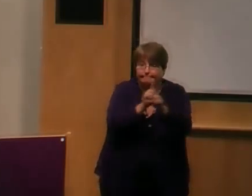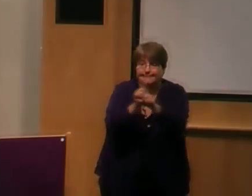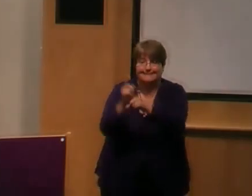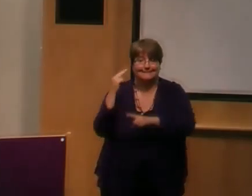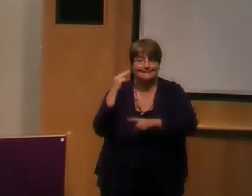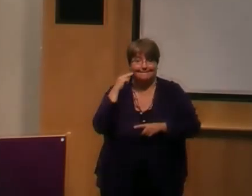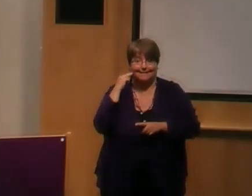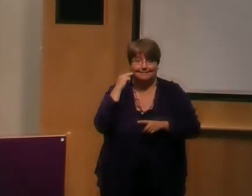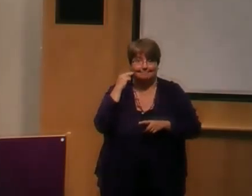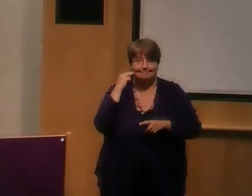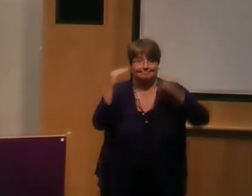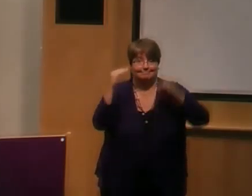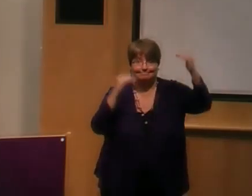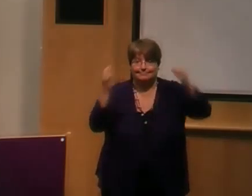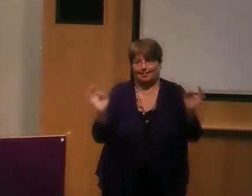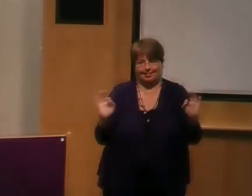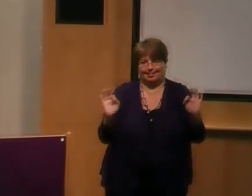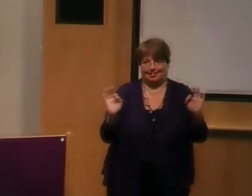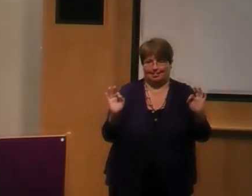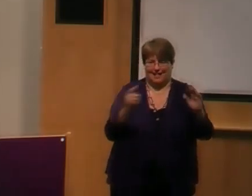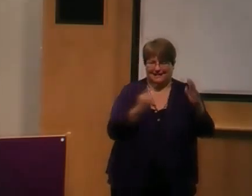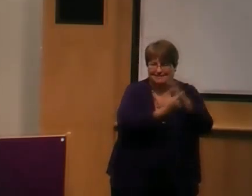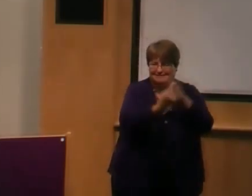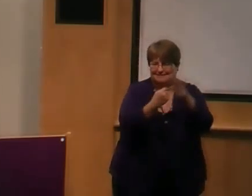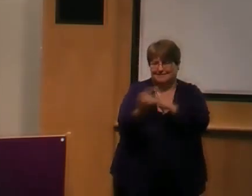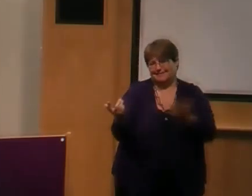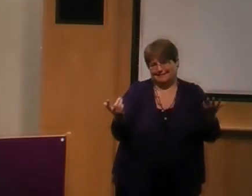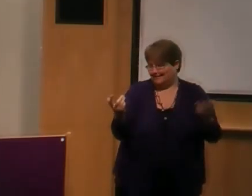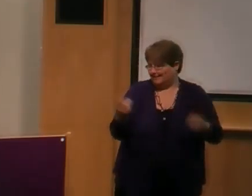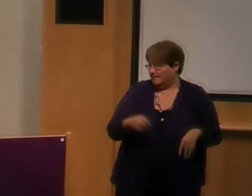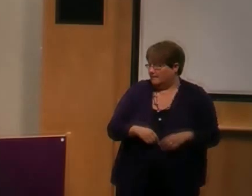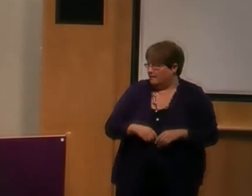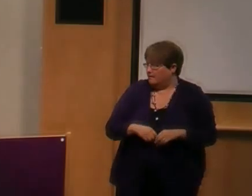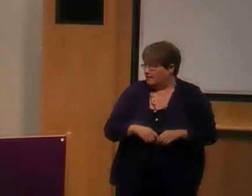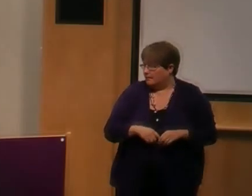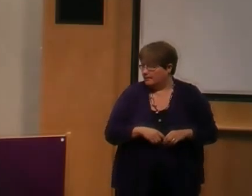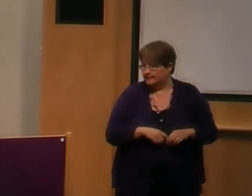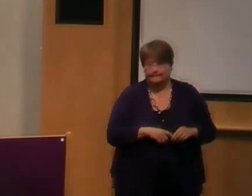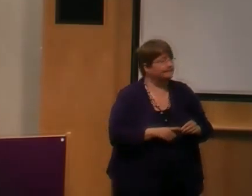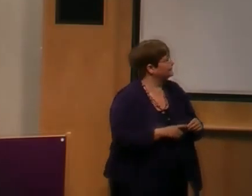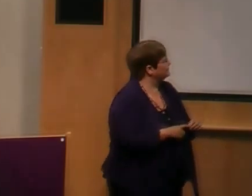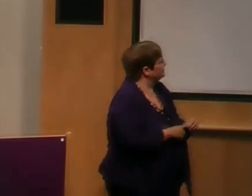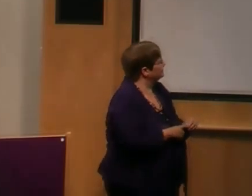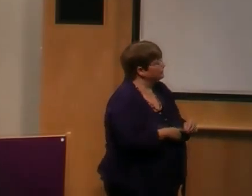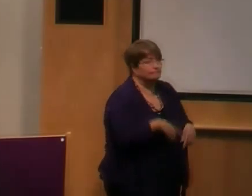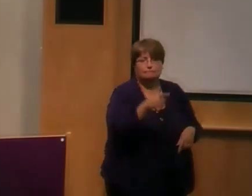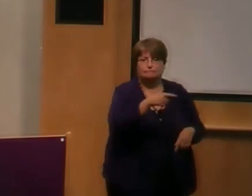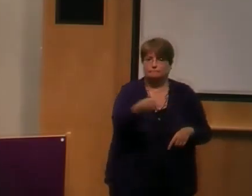In this room, I see that deaf people haven't had the opportunity to meet positive role models or deaf